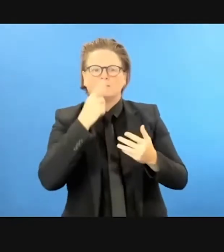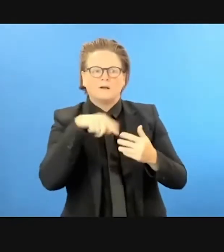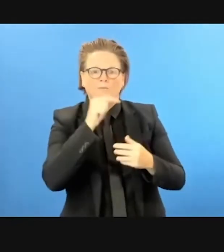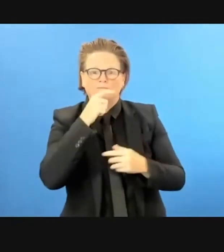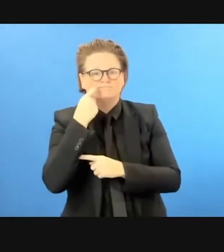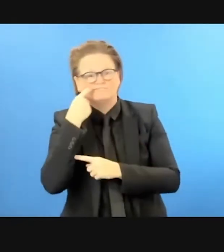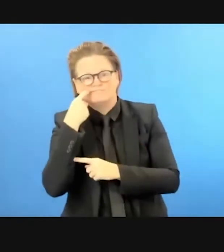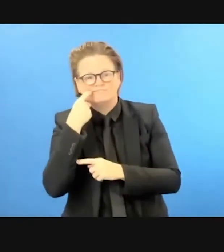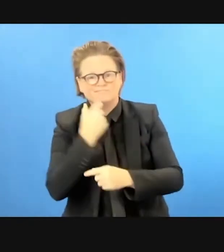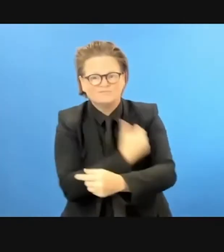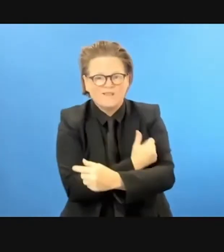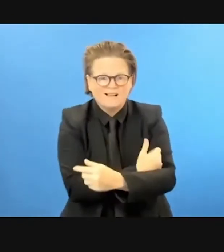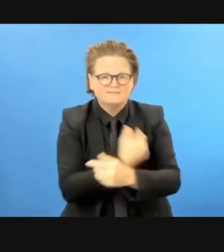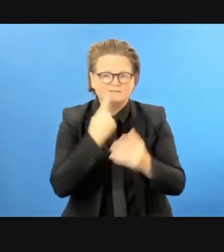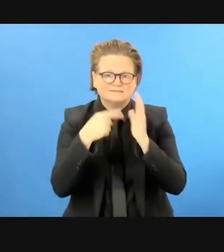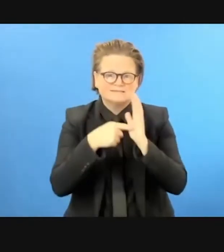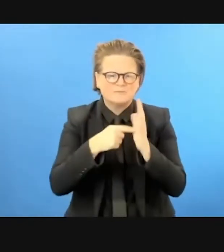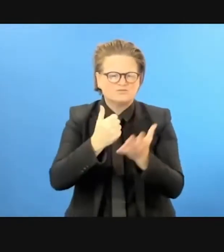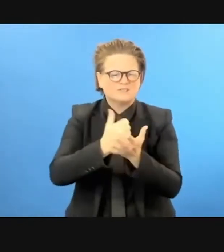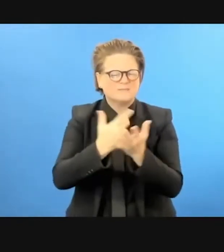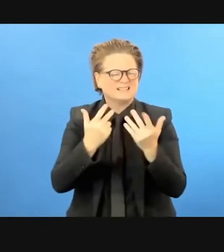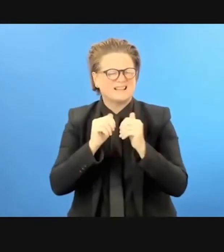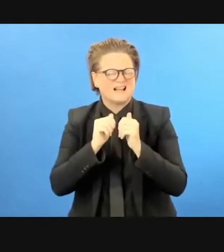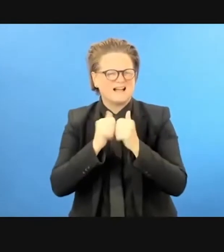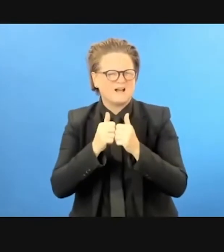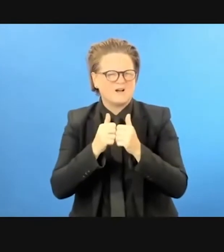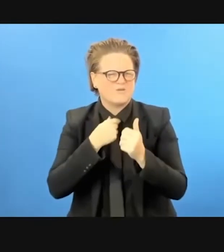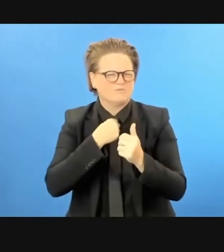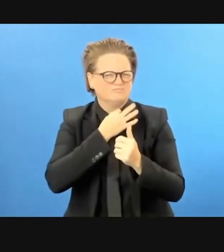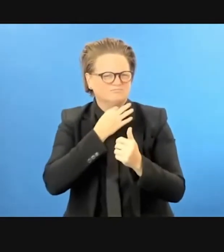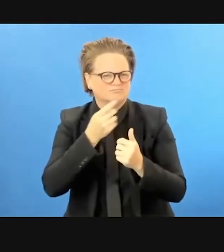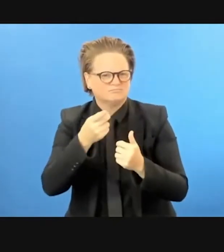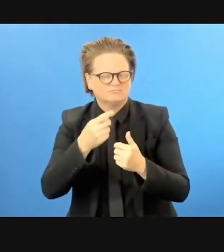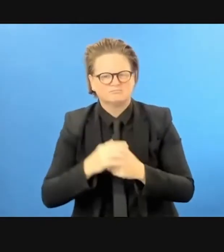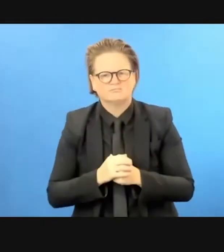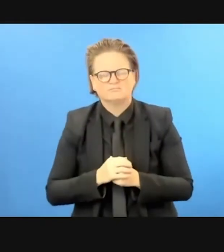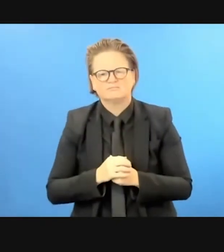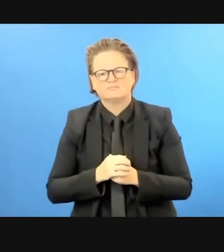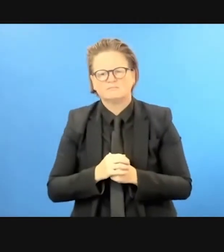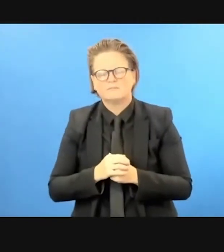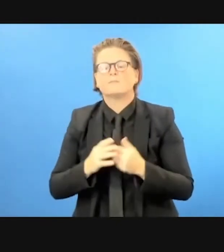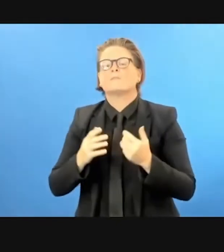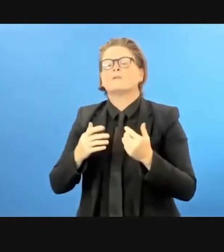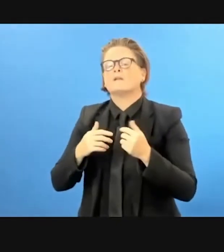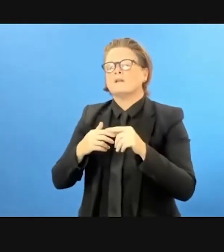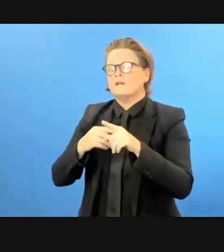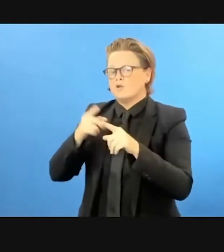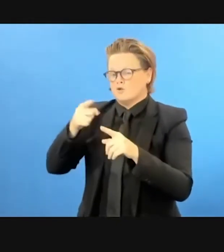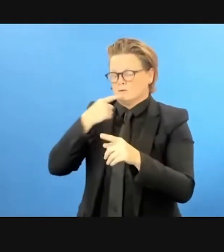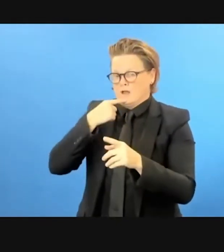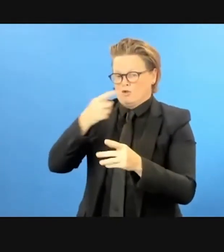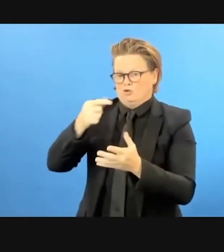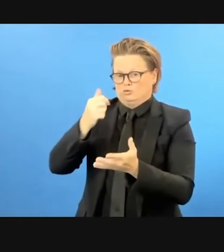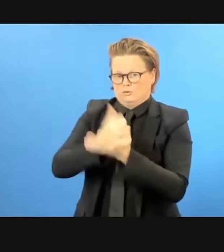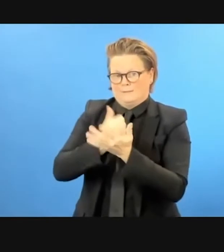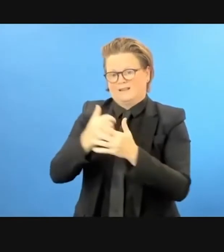And I take it that that refers to people who may be in behavioral health treatment or maybe inpatient